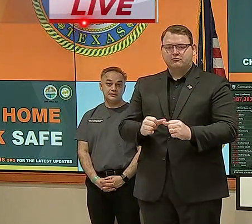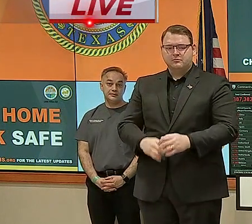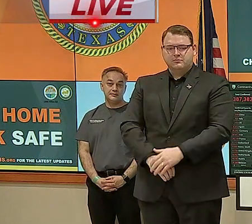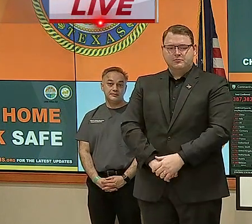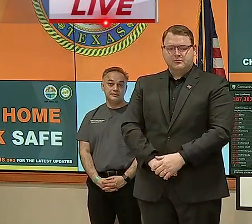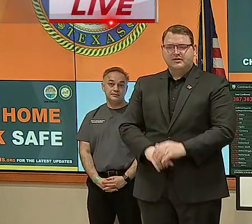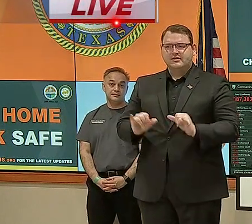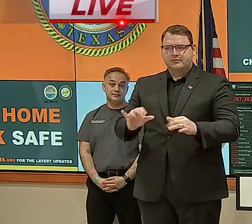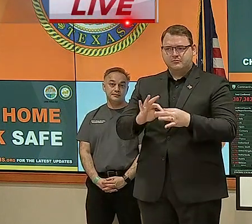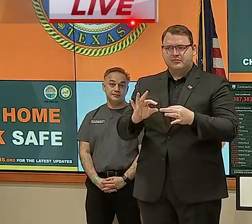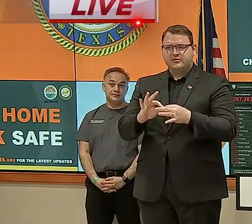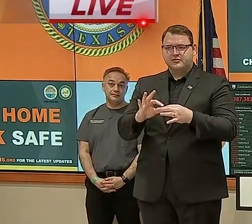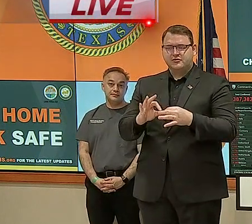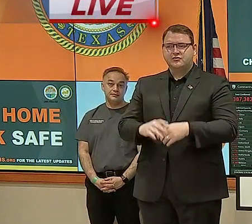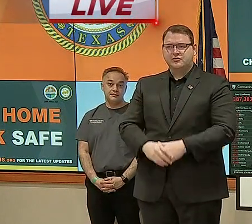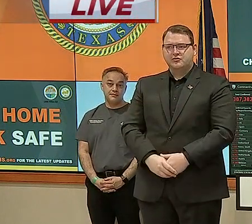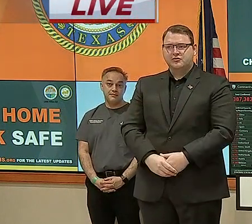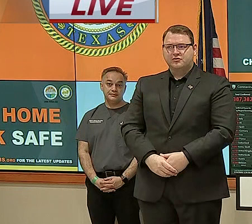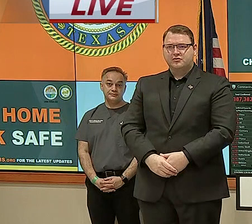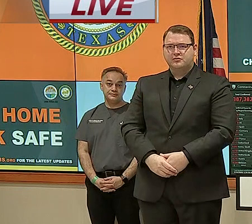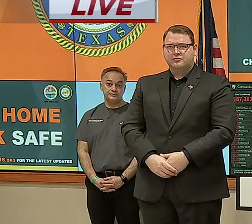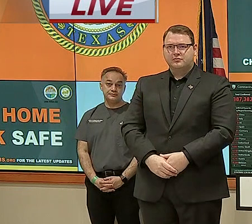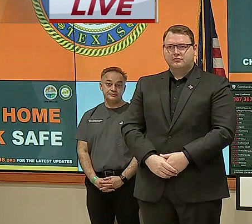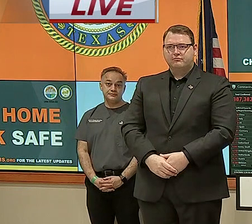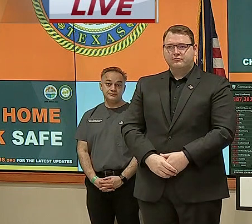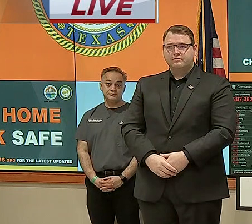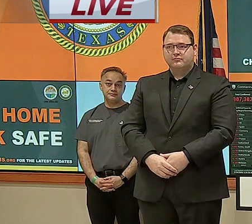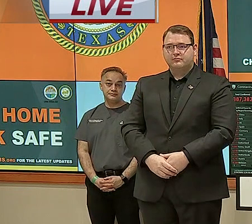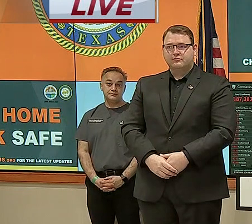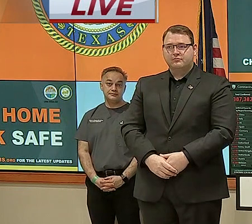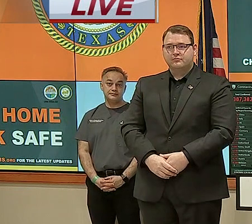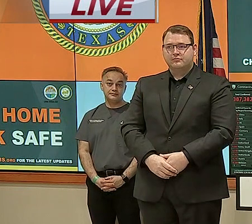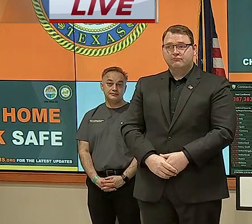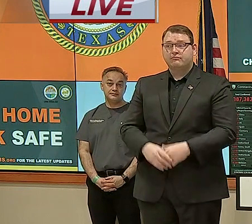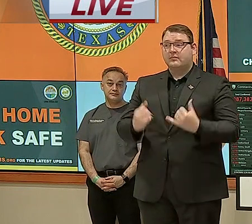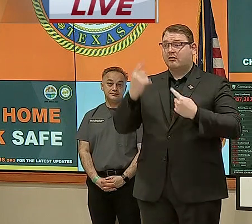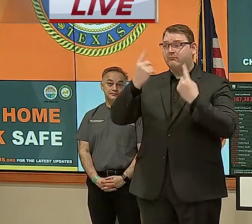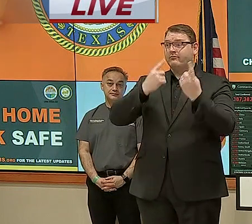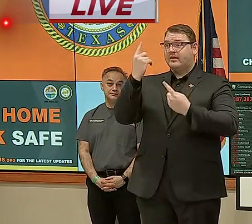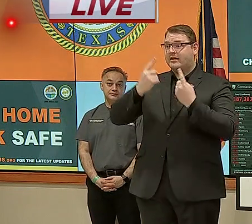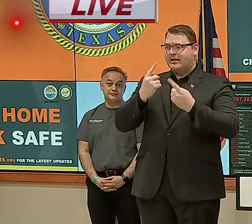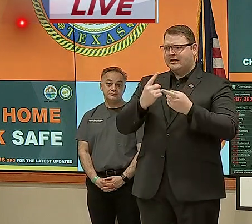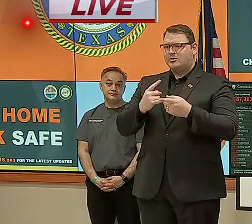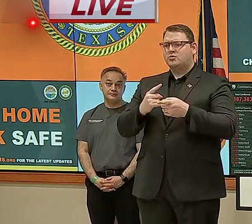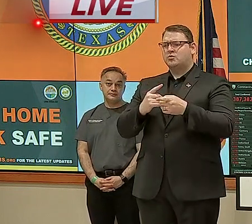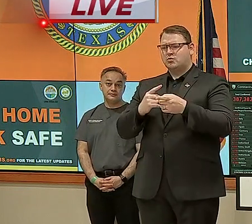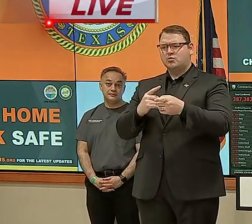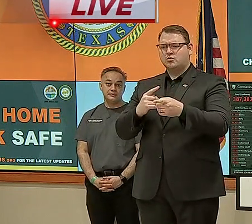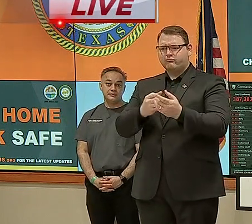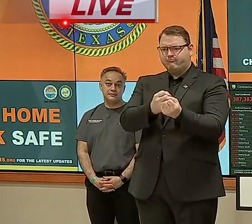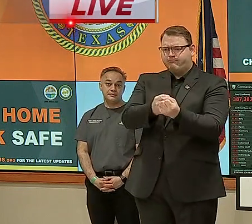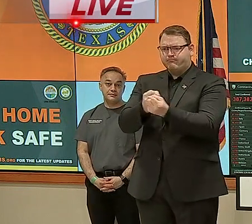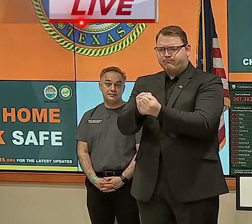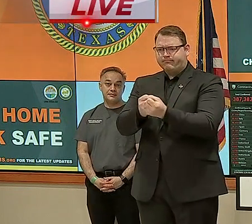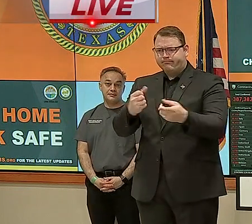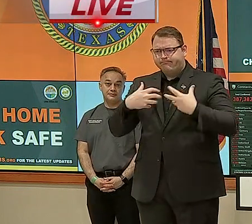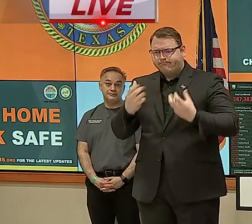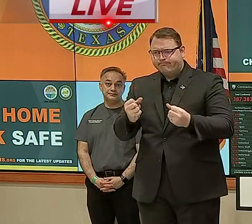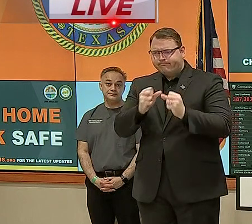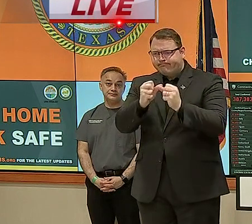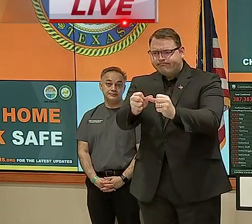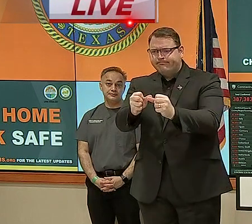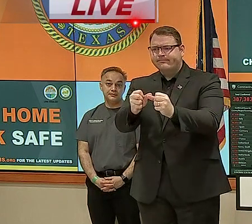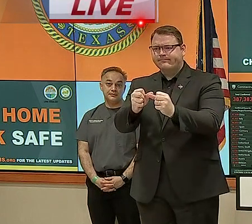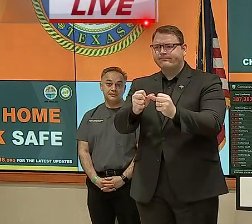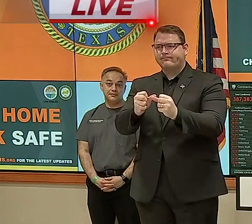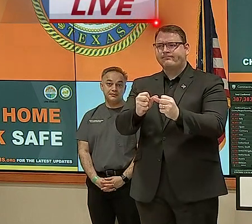can go exercise, you can go to the parks, but you are not allowed to touch the benches at the parks. You can't play basketball at